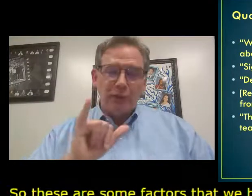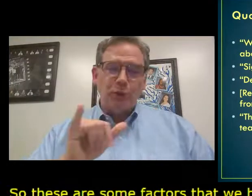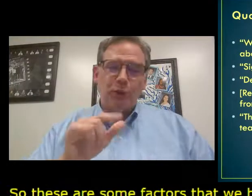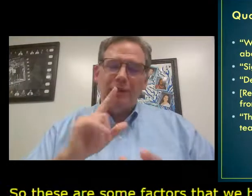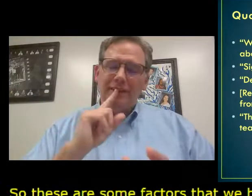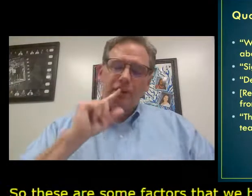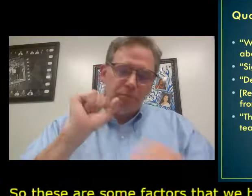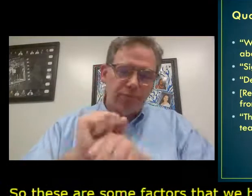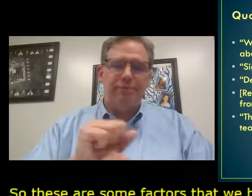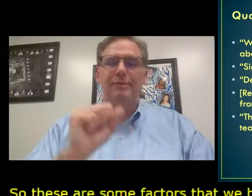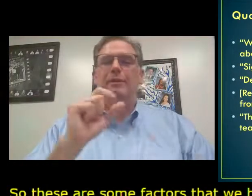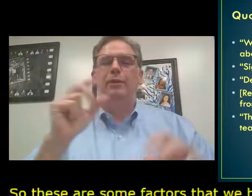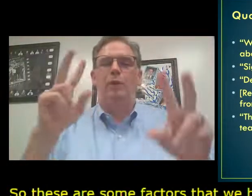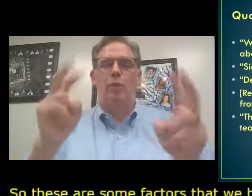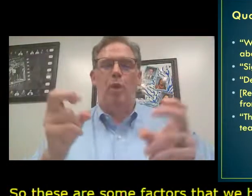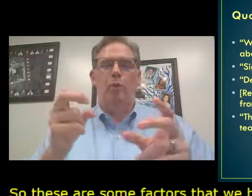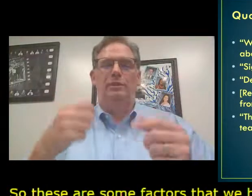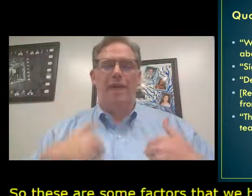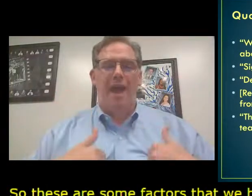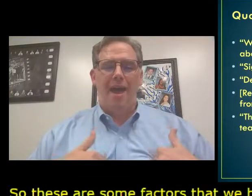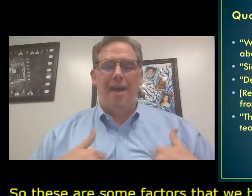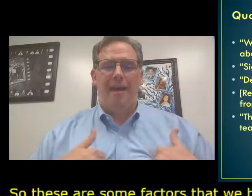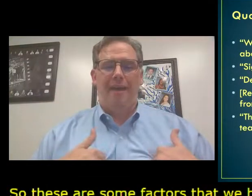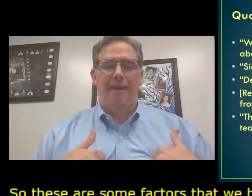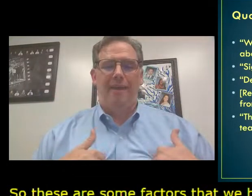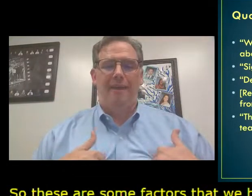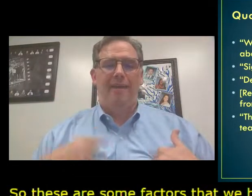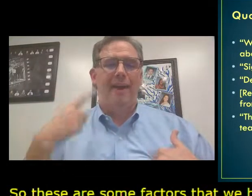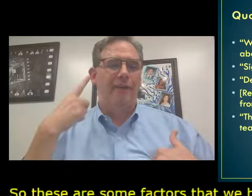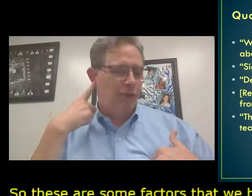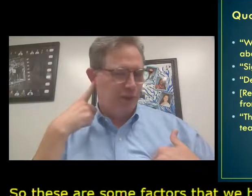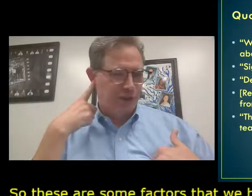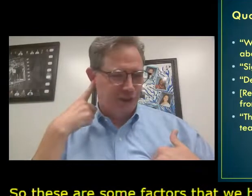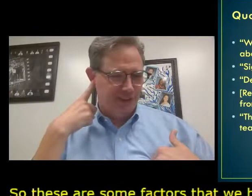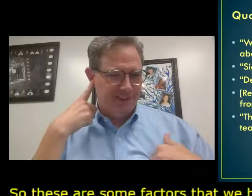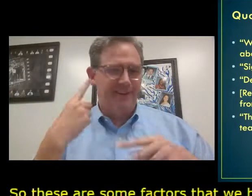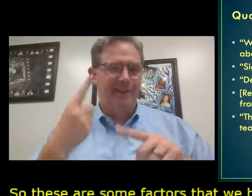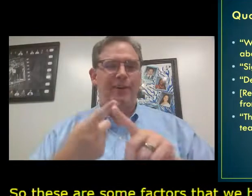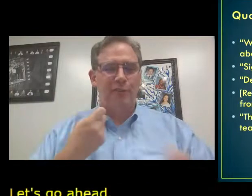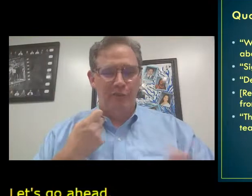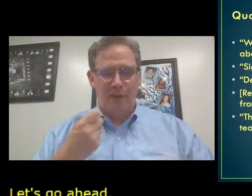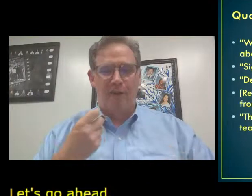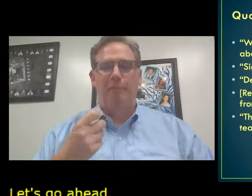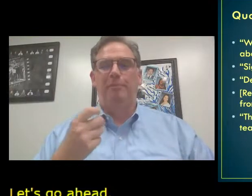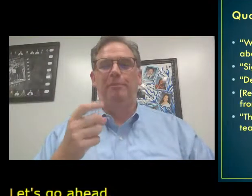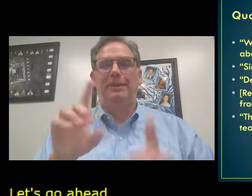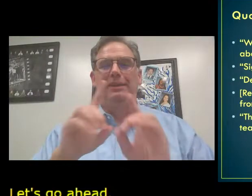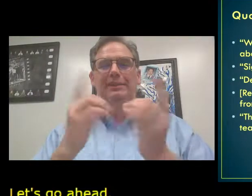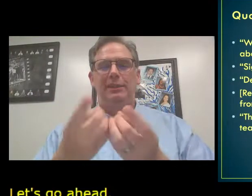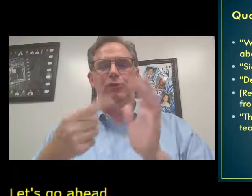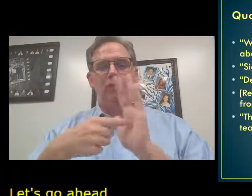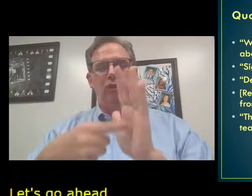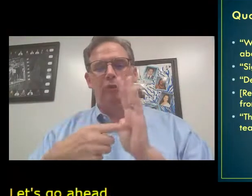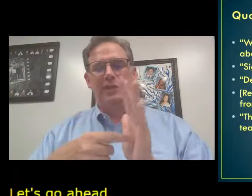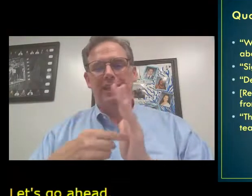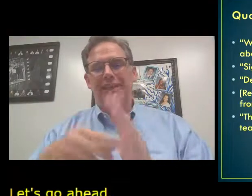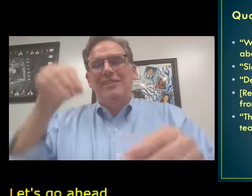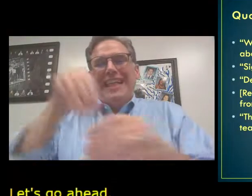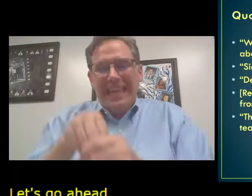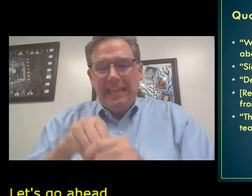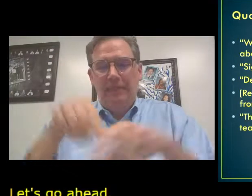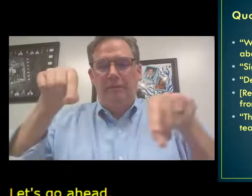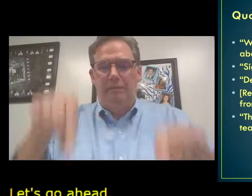These are actual quotes These are things that I have